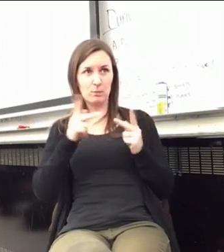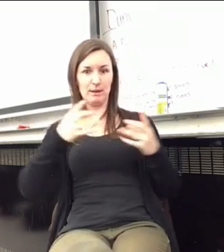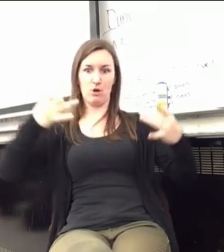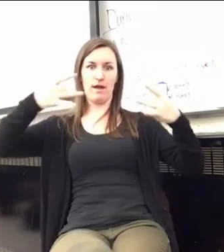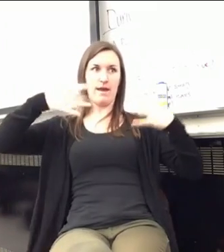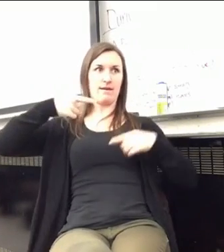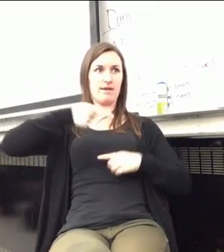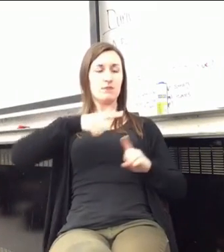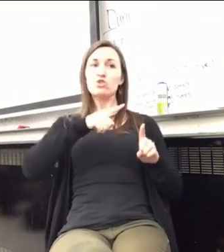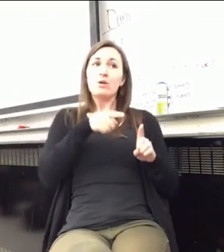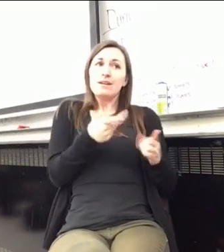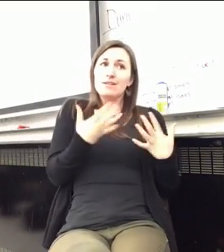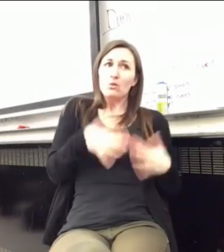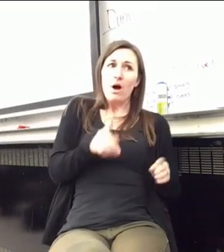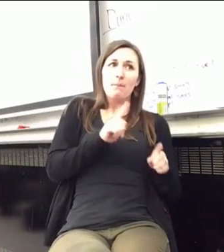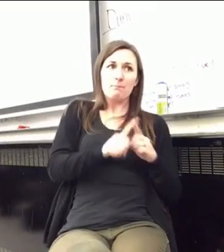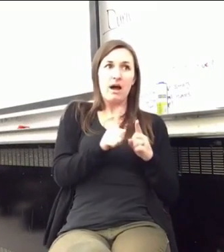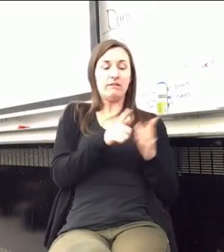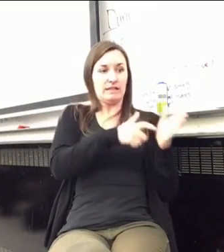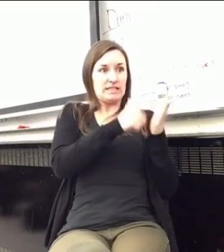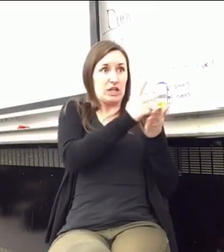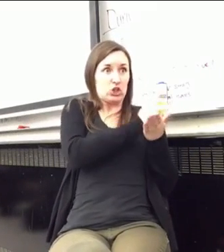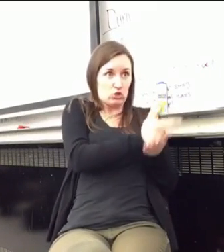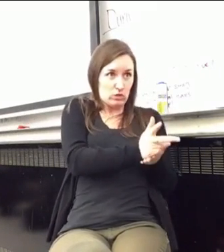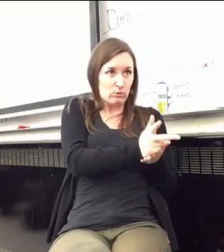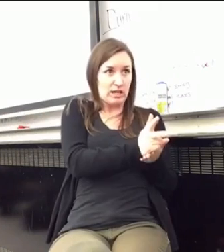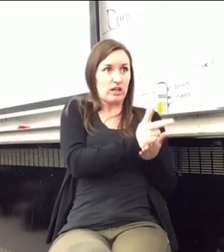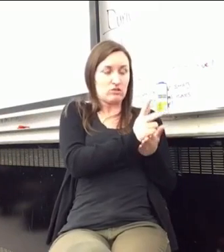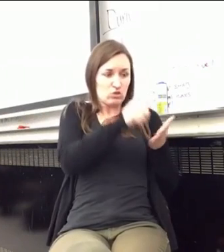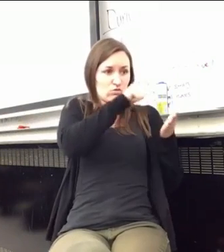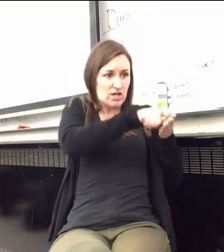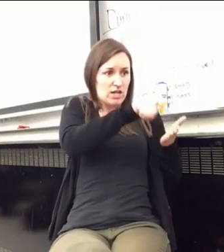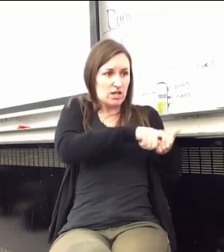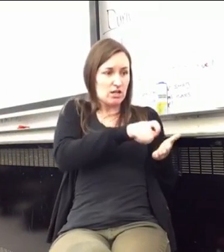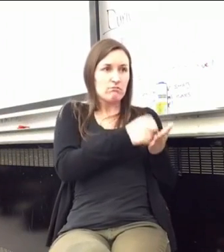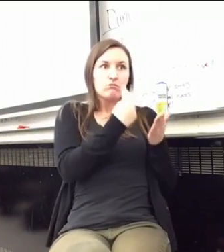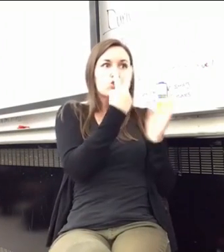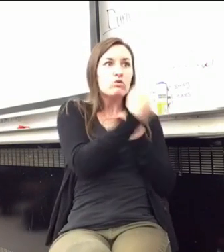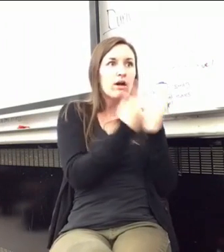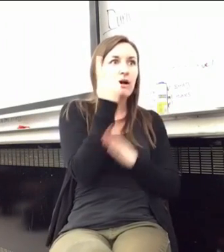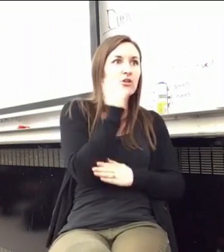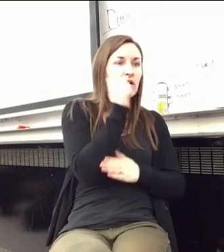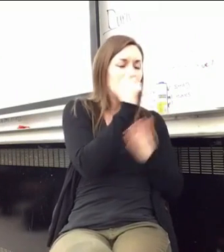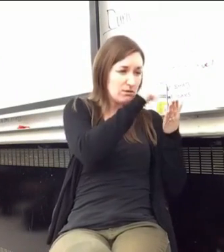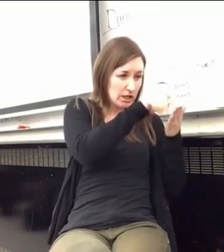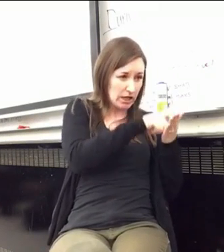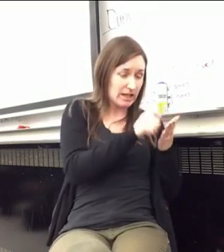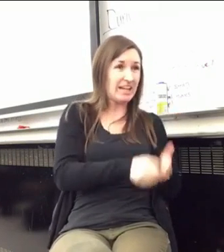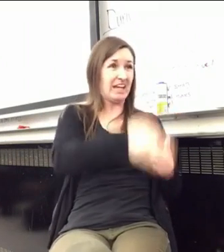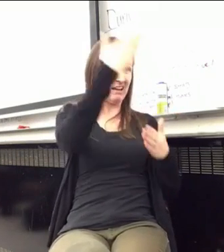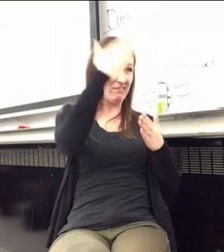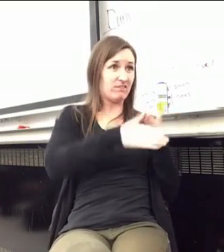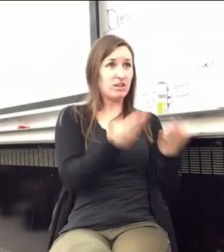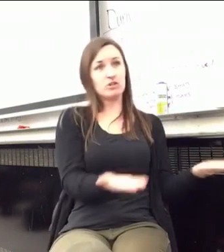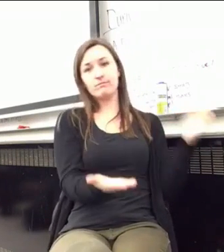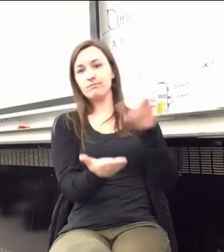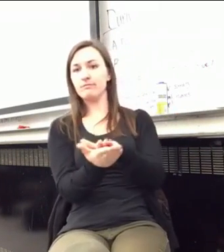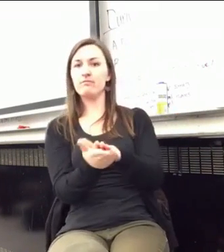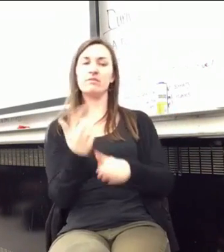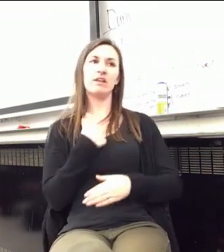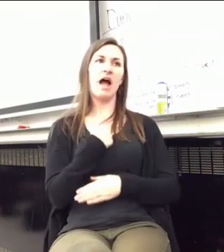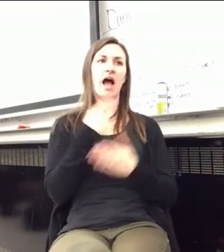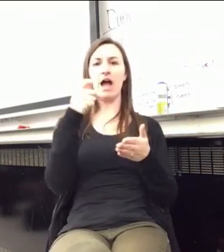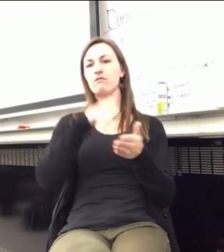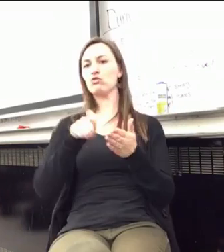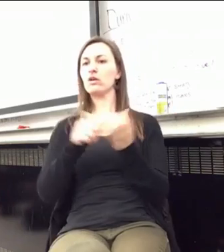goes to write his book. It takes about 3 weeks. He's working 12 hours a day trying to write this book. He finishes it, he closes it, and he says, I've written all that I have